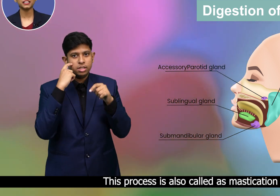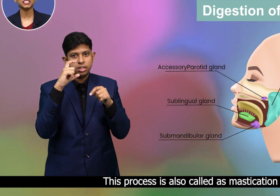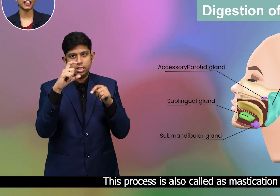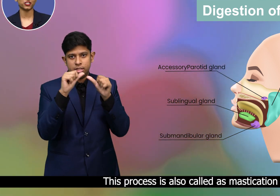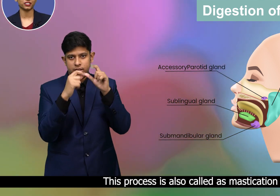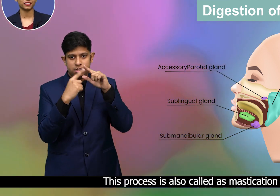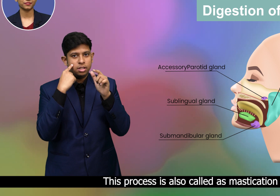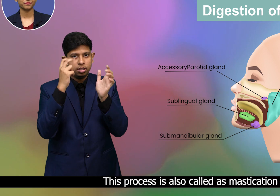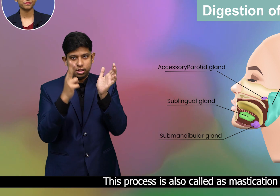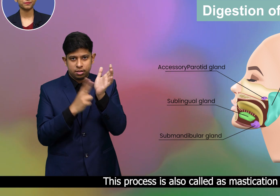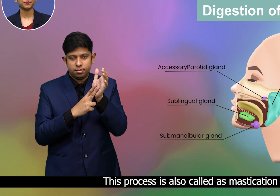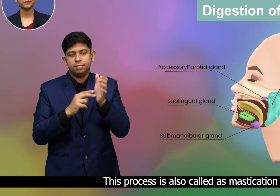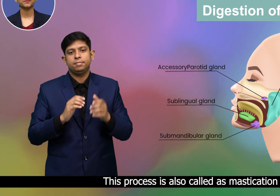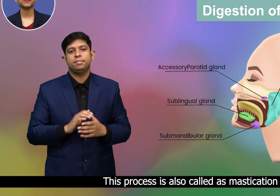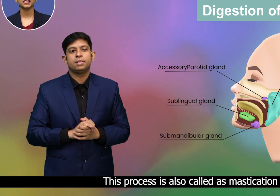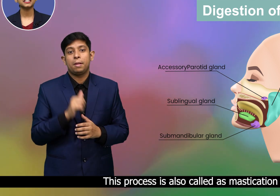as mastication.